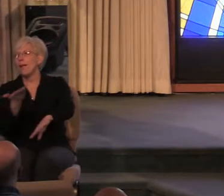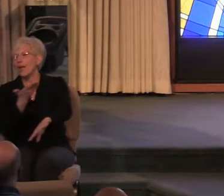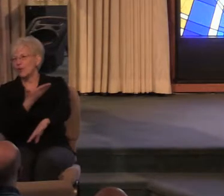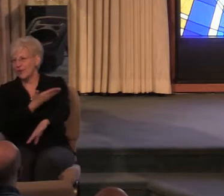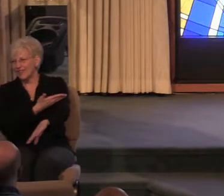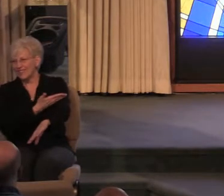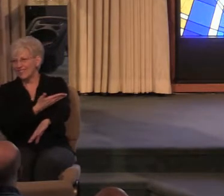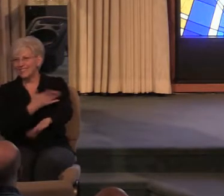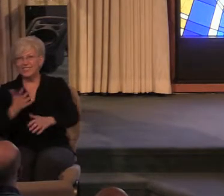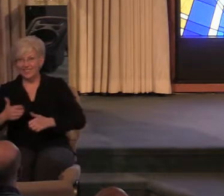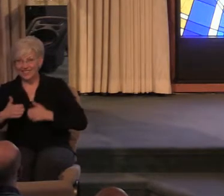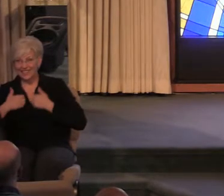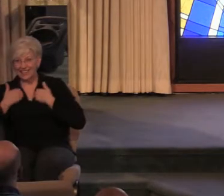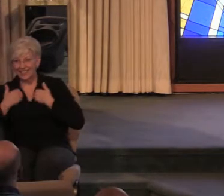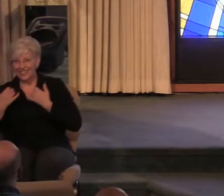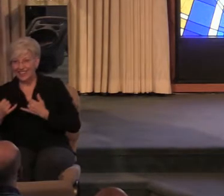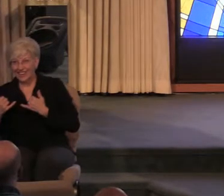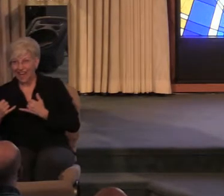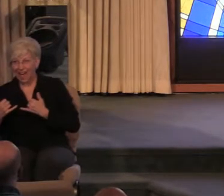The New Jerusalem,